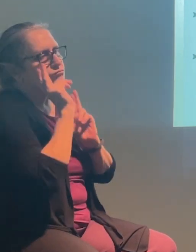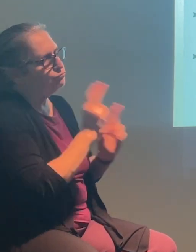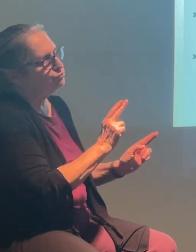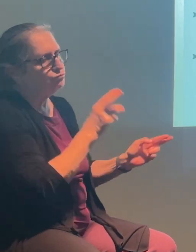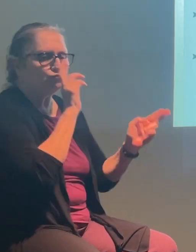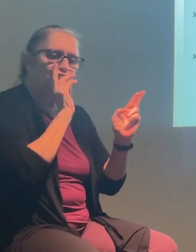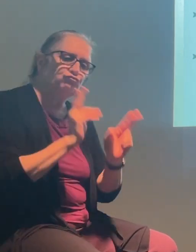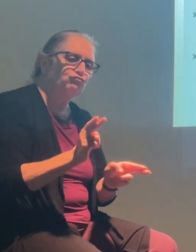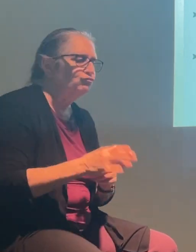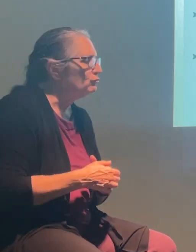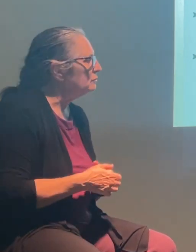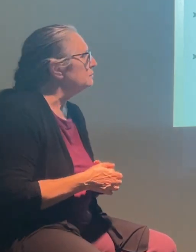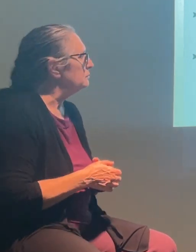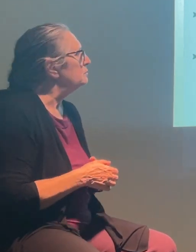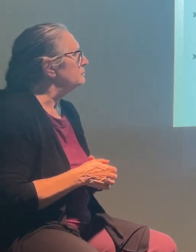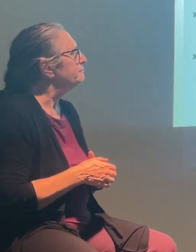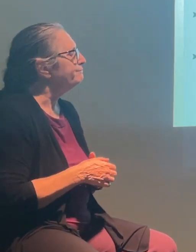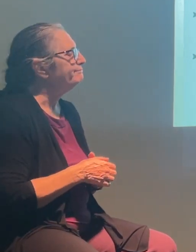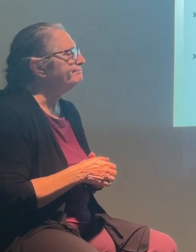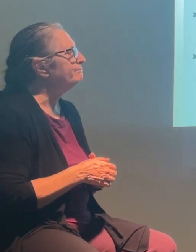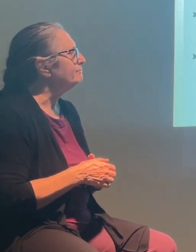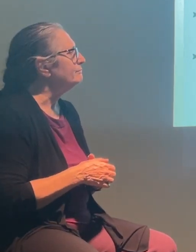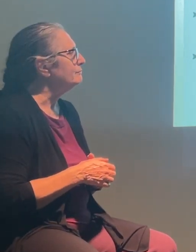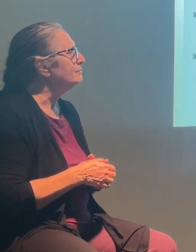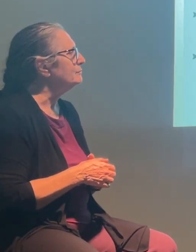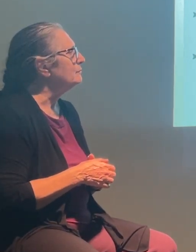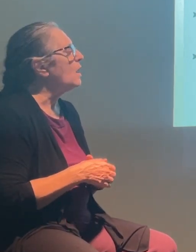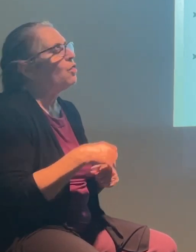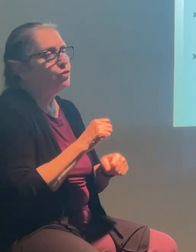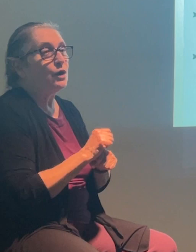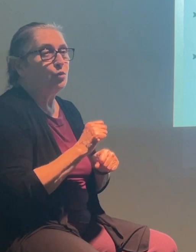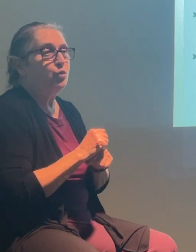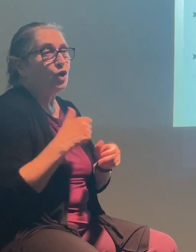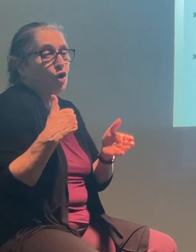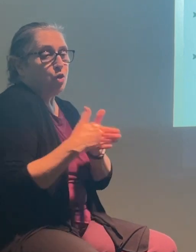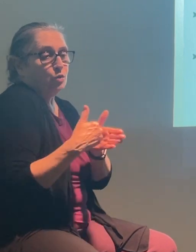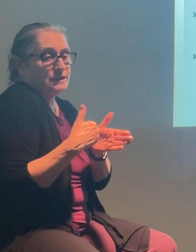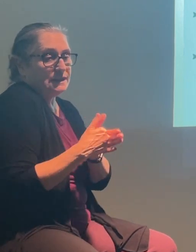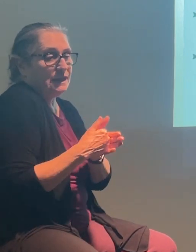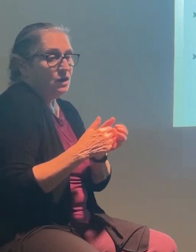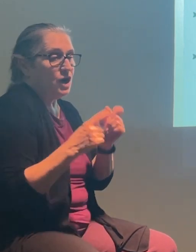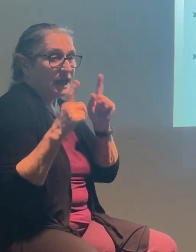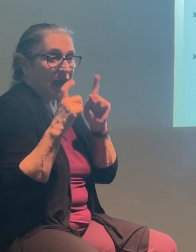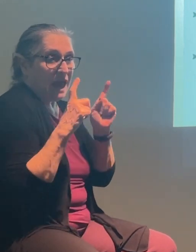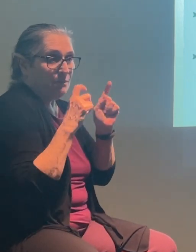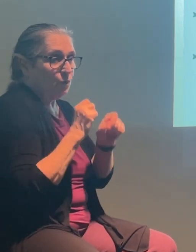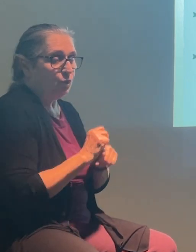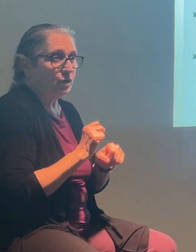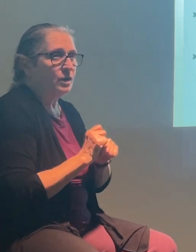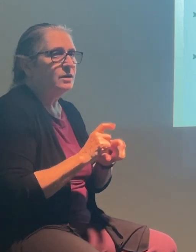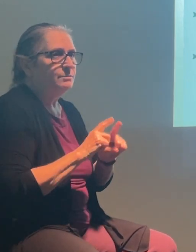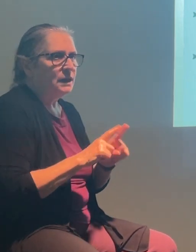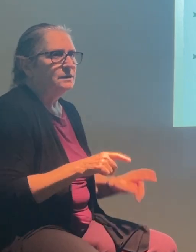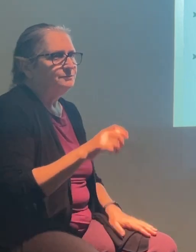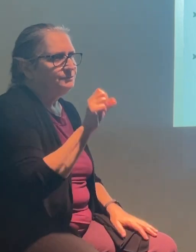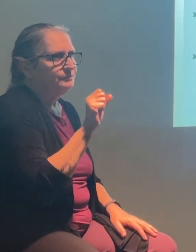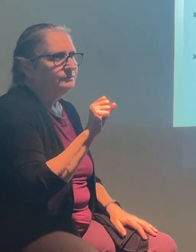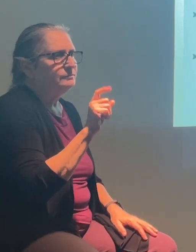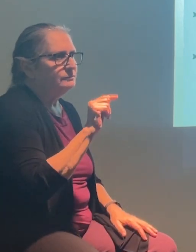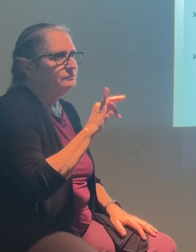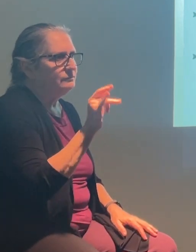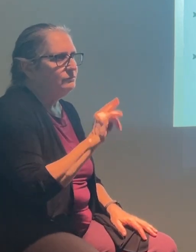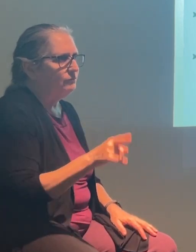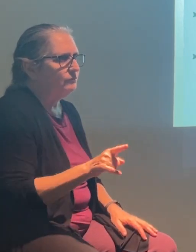admiration. And the two men worked very closely on camera work. But this is where it gets like, Stieglitz was